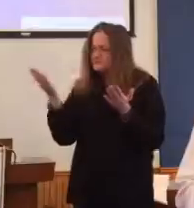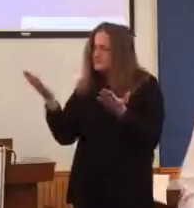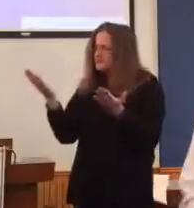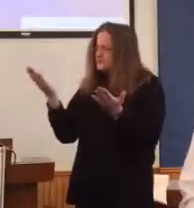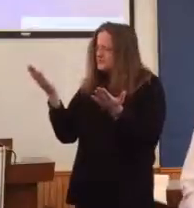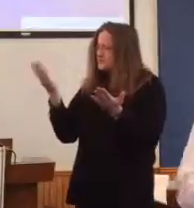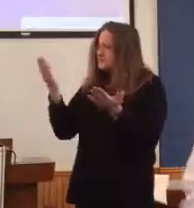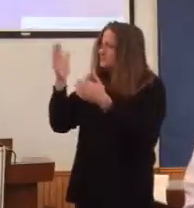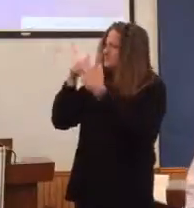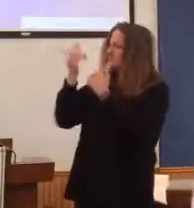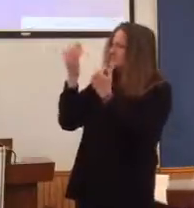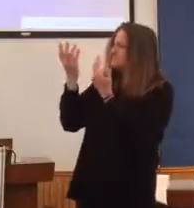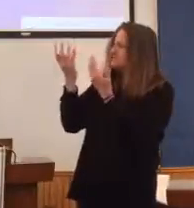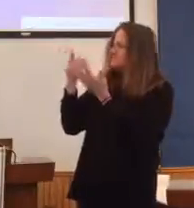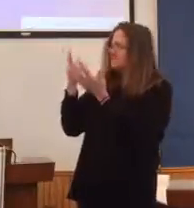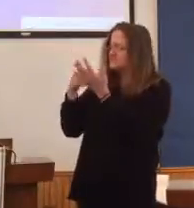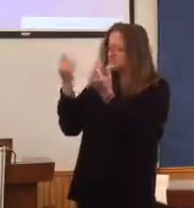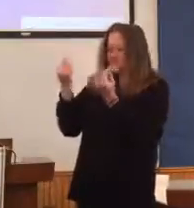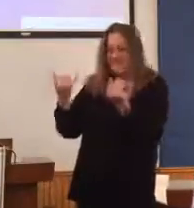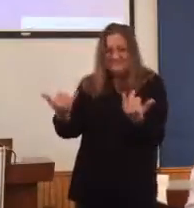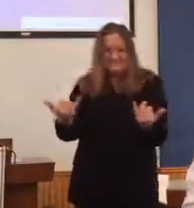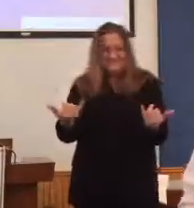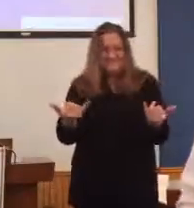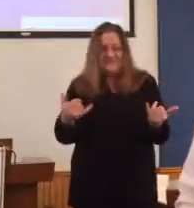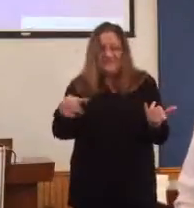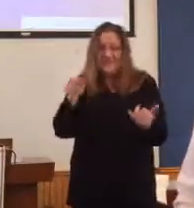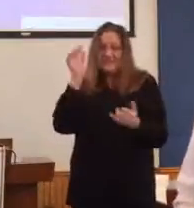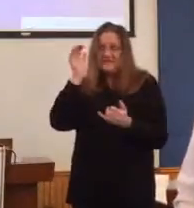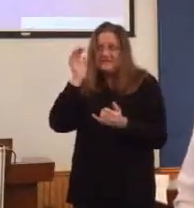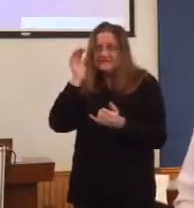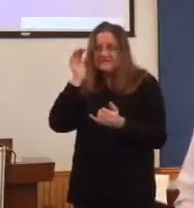called to do. Right now. Right now.